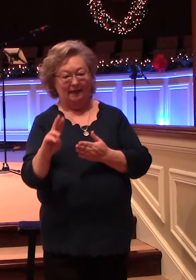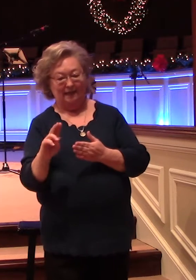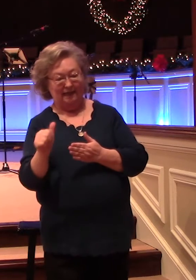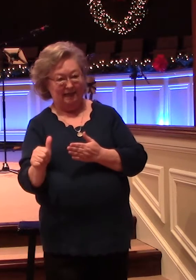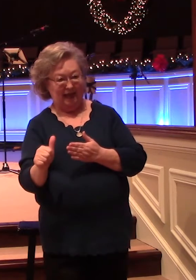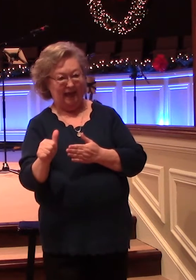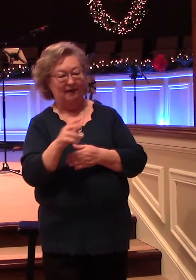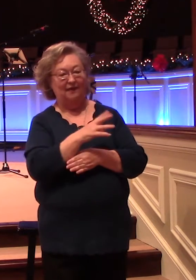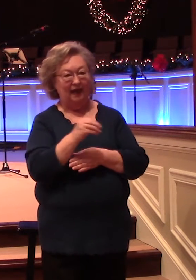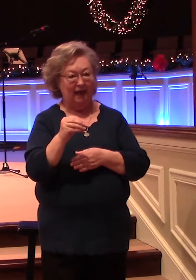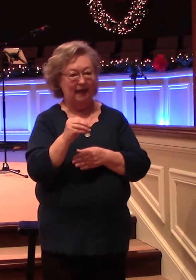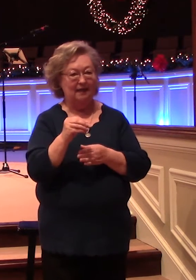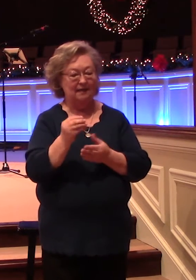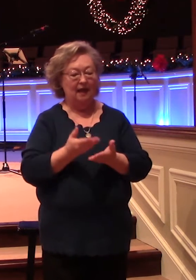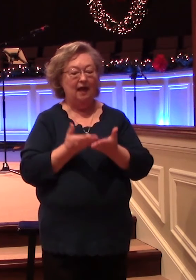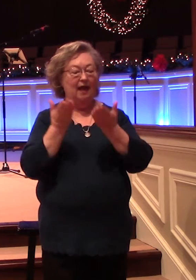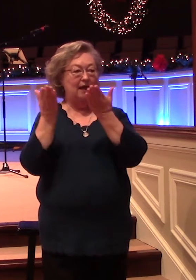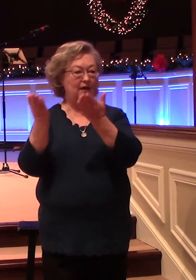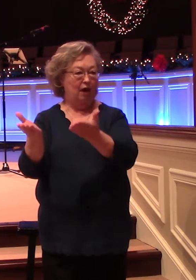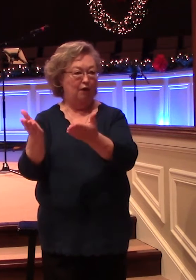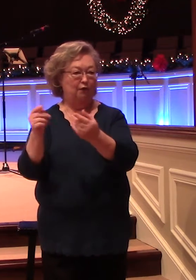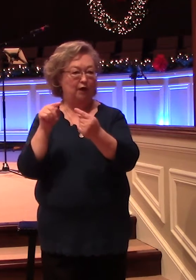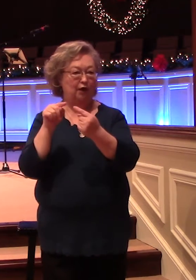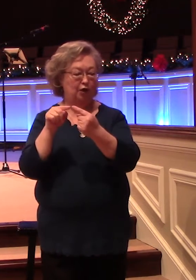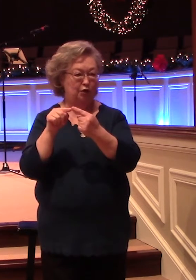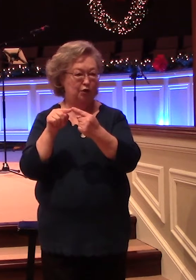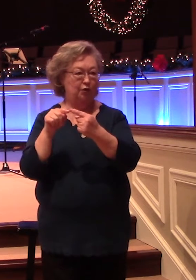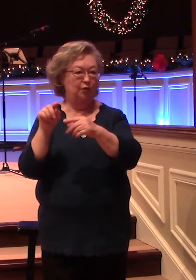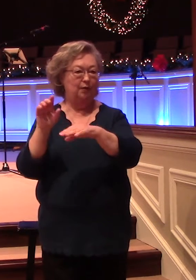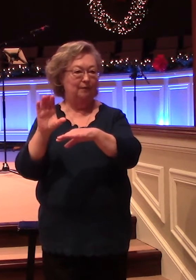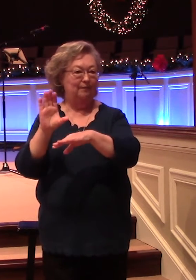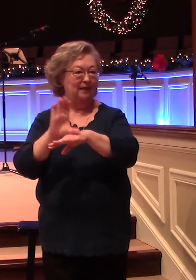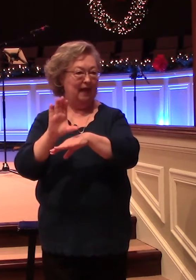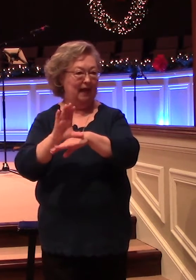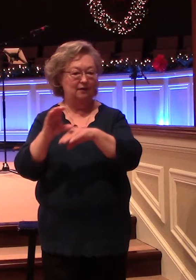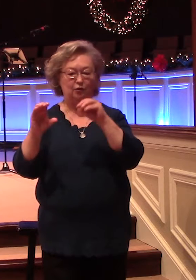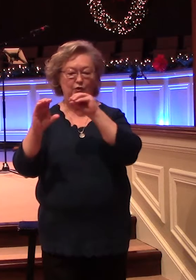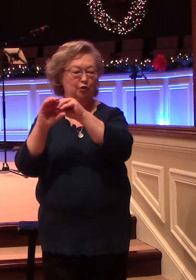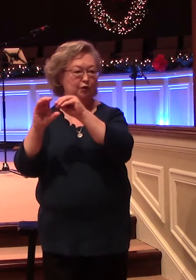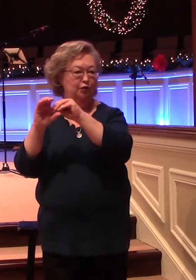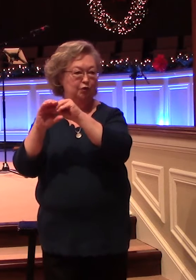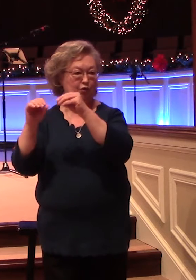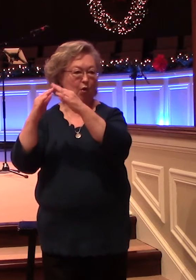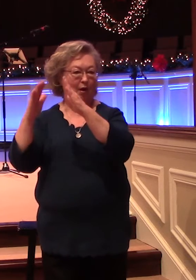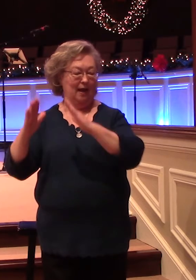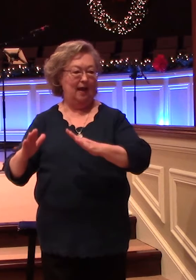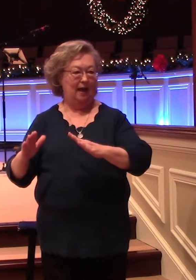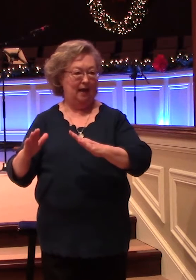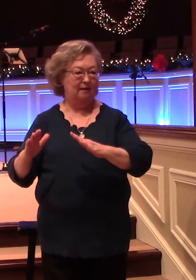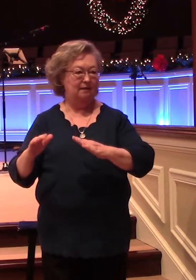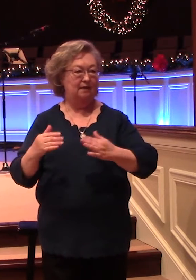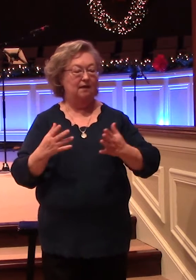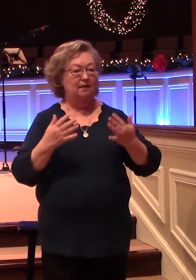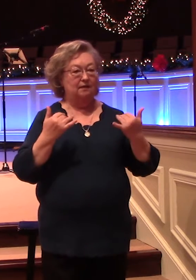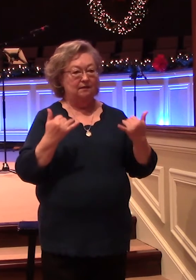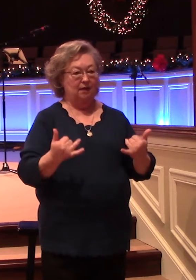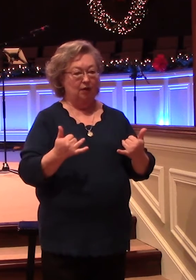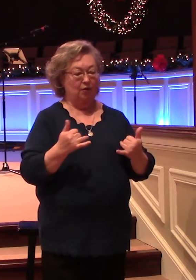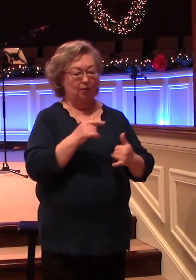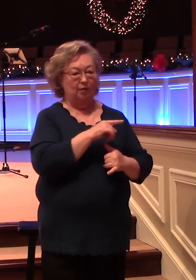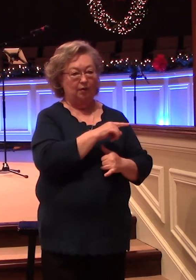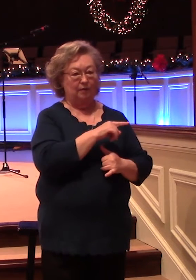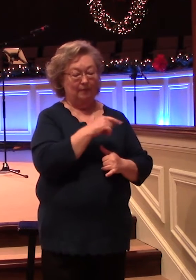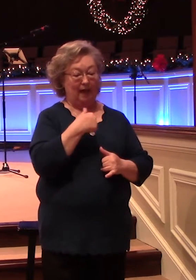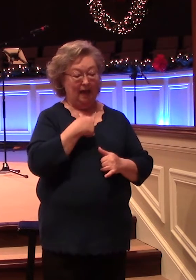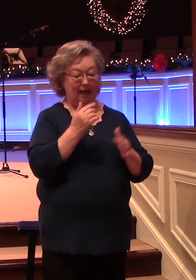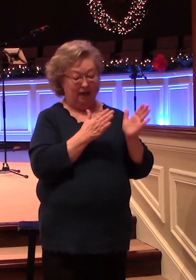says, don't rob me. Instead, bring to me the whole tithe. Bring your tithes and offerings into the storehouse. So I'm prepared to give. I've